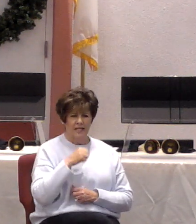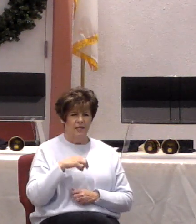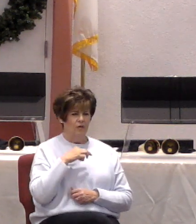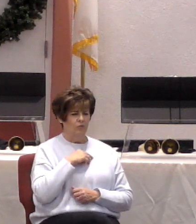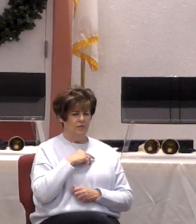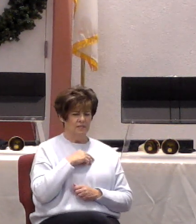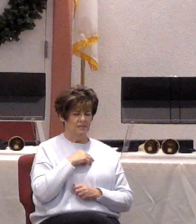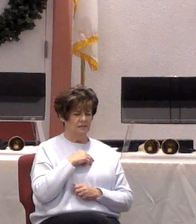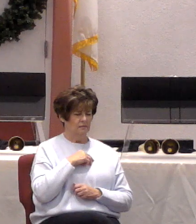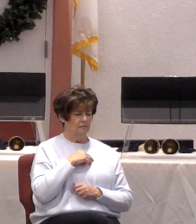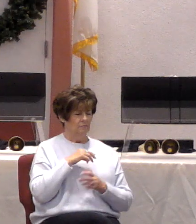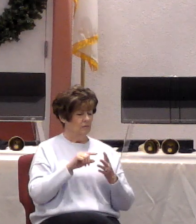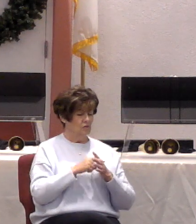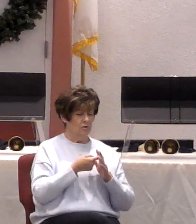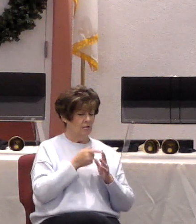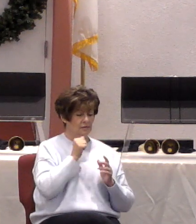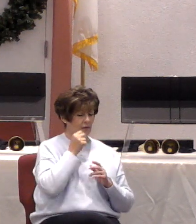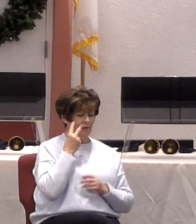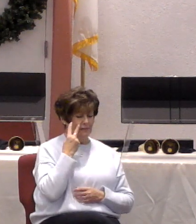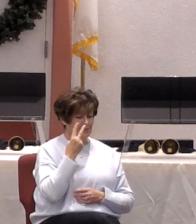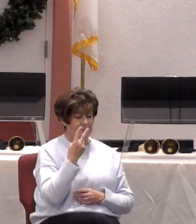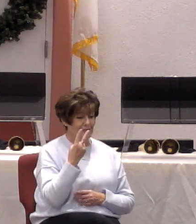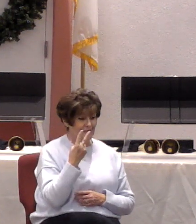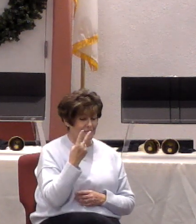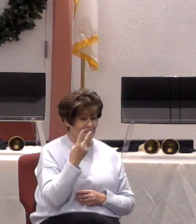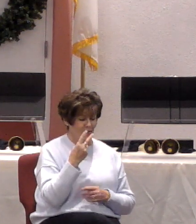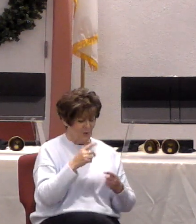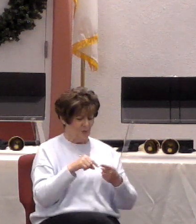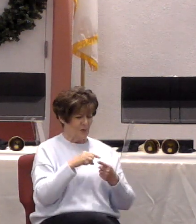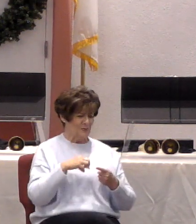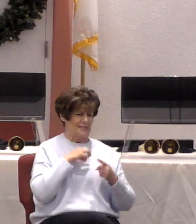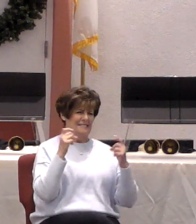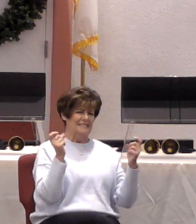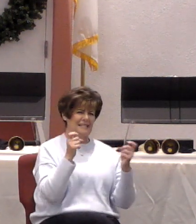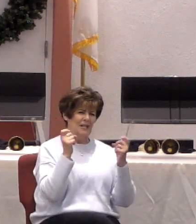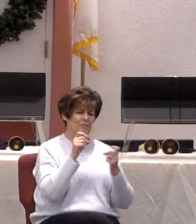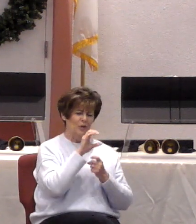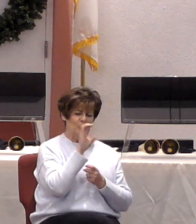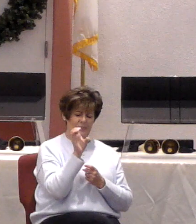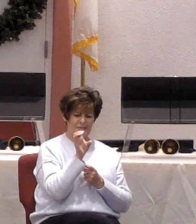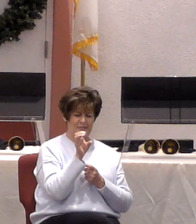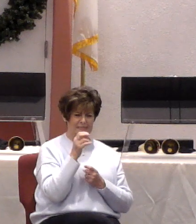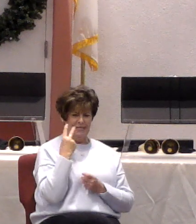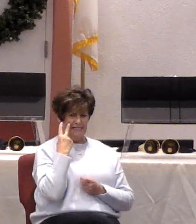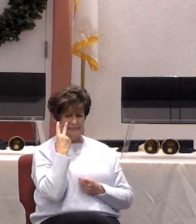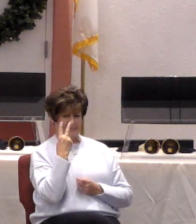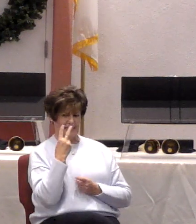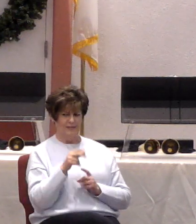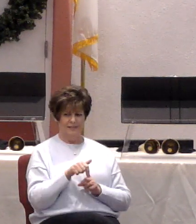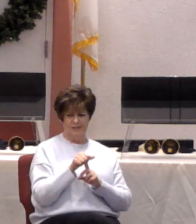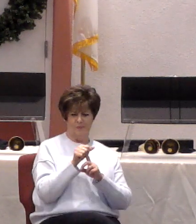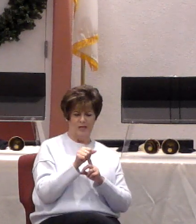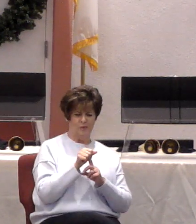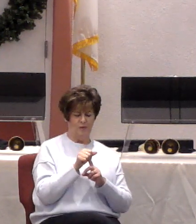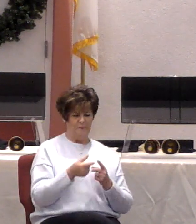So sometimes what happens when we celebrate Christmas and as we move towards the very special events and we remember what it